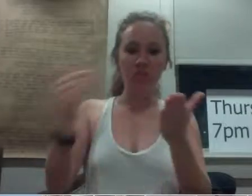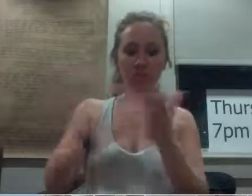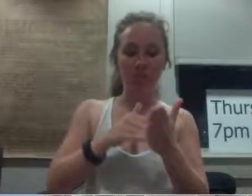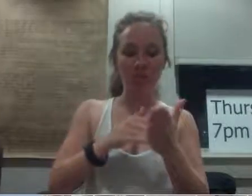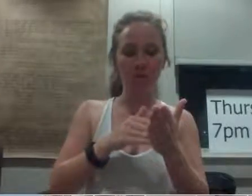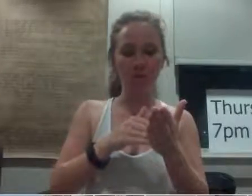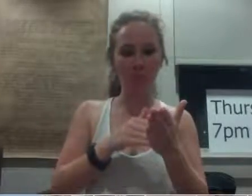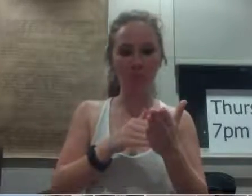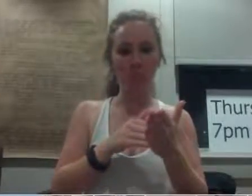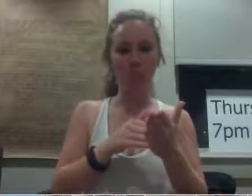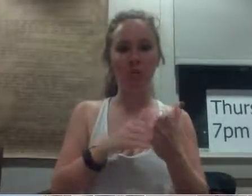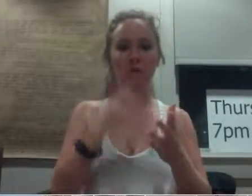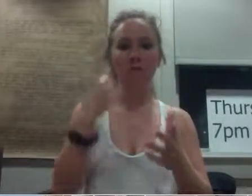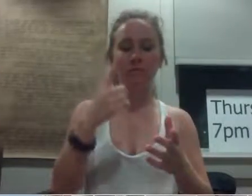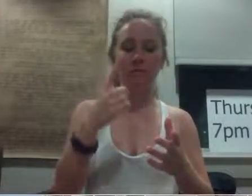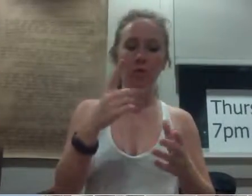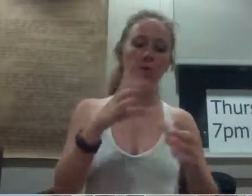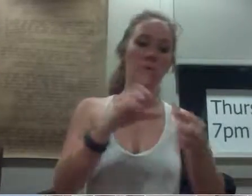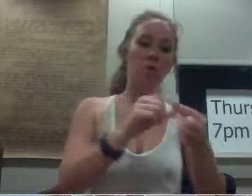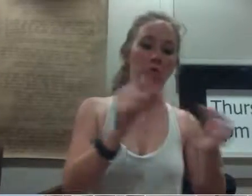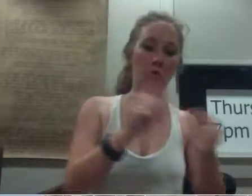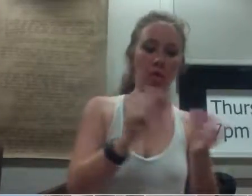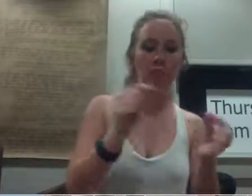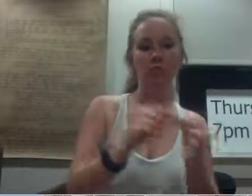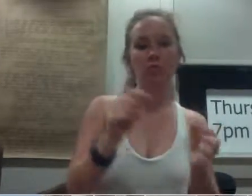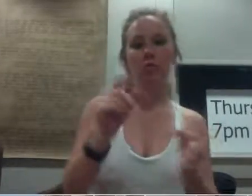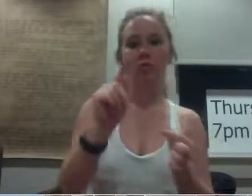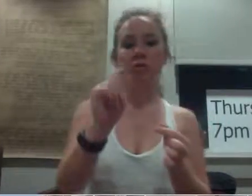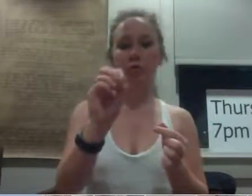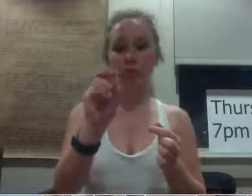You also need to read your emails again to make sure the grammar